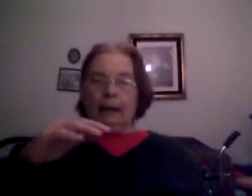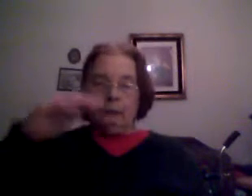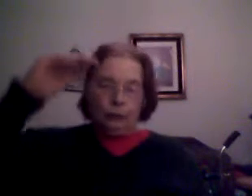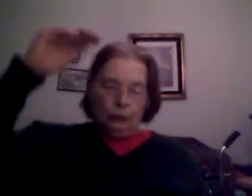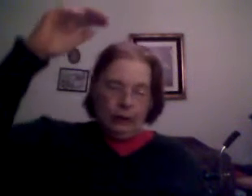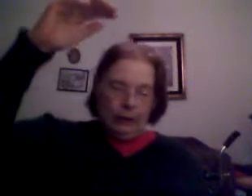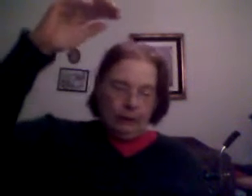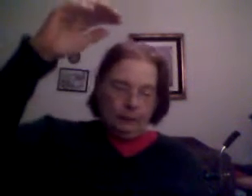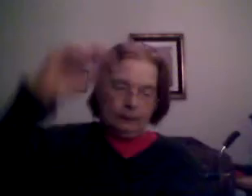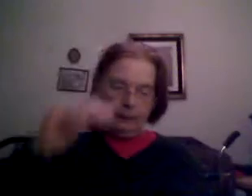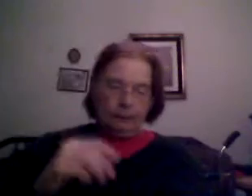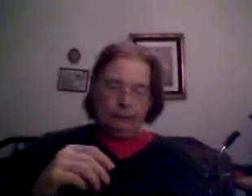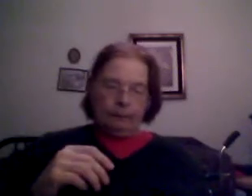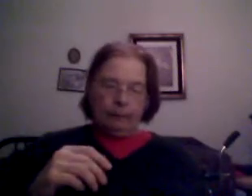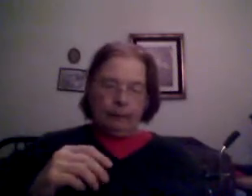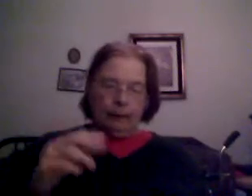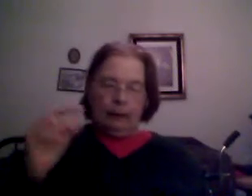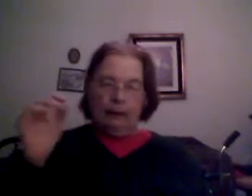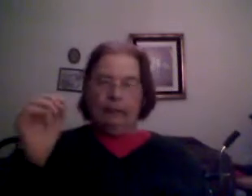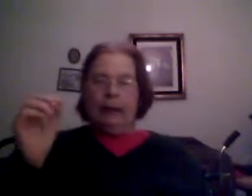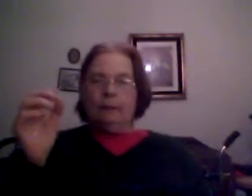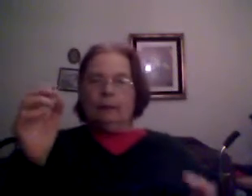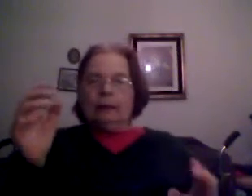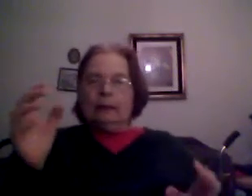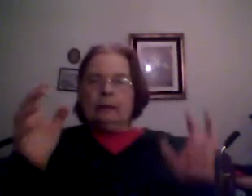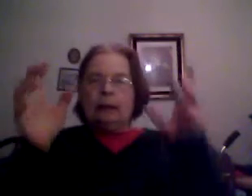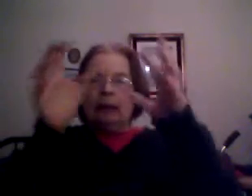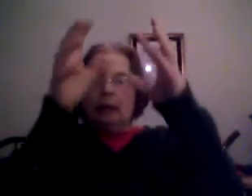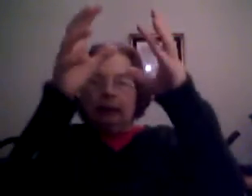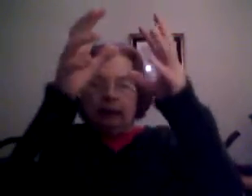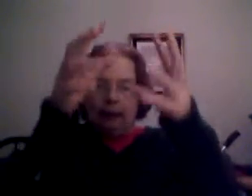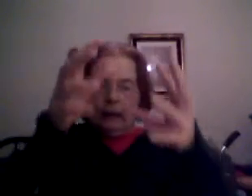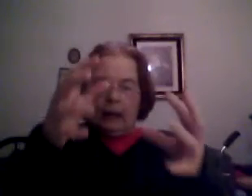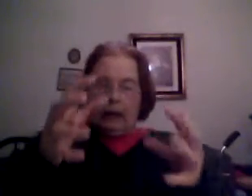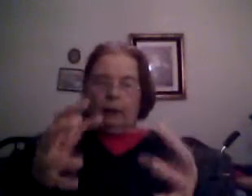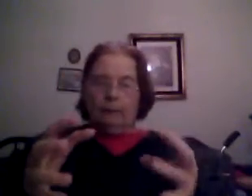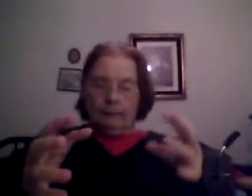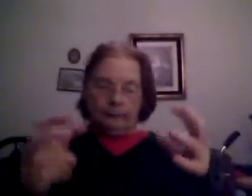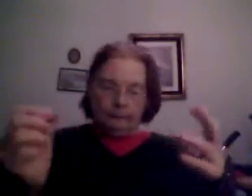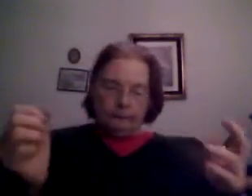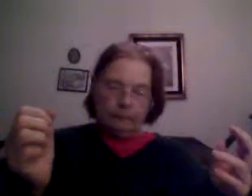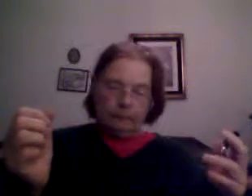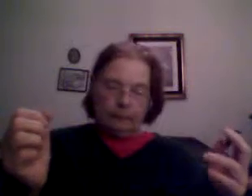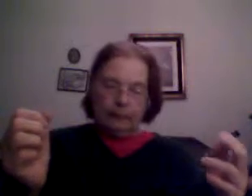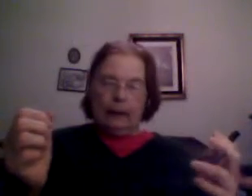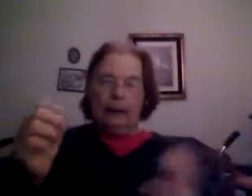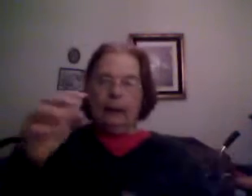Bottom to top, if an object is in a column